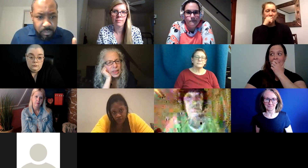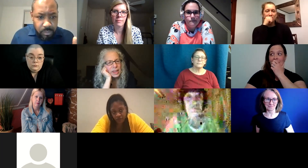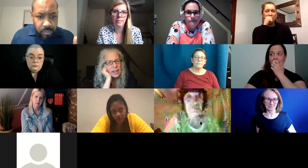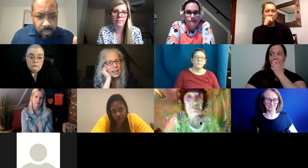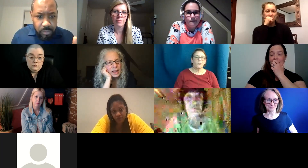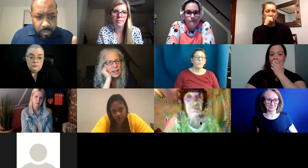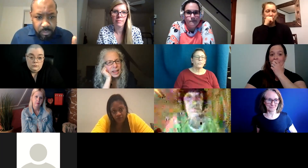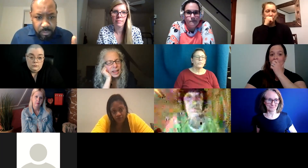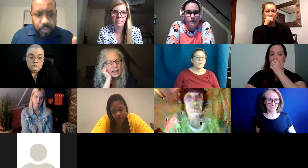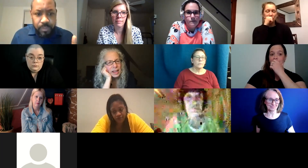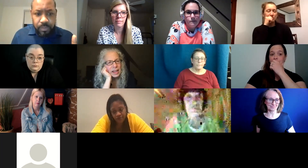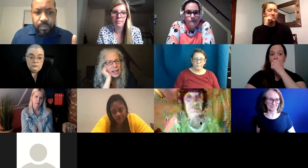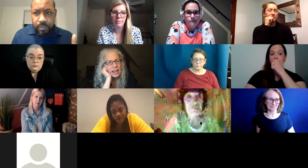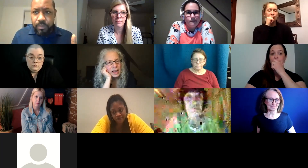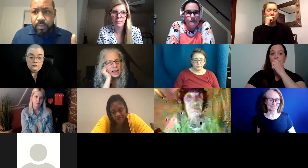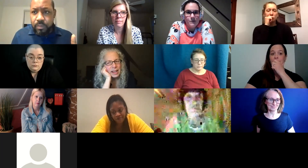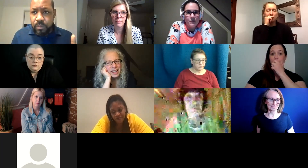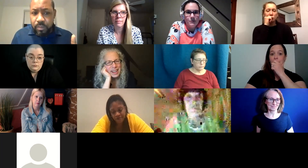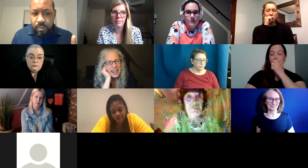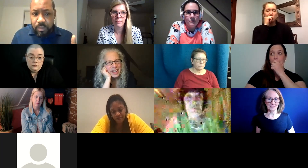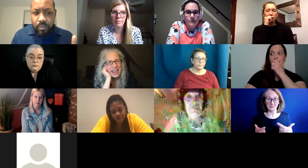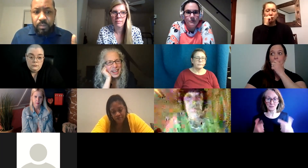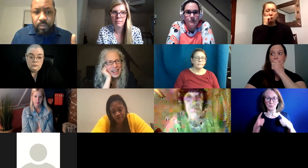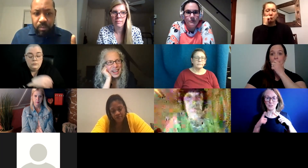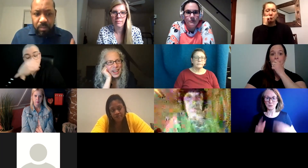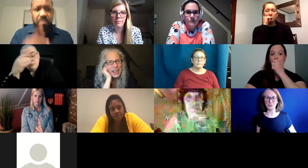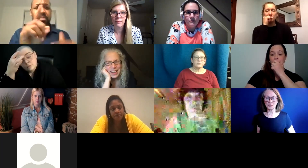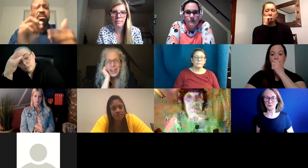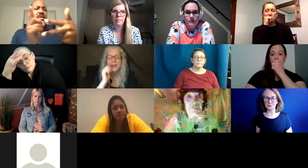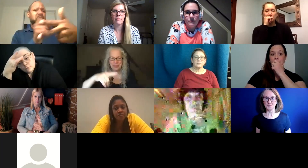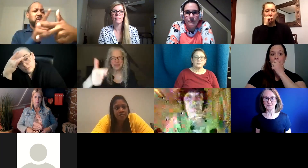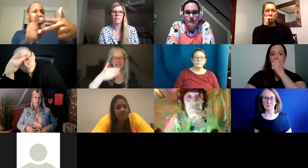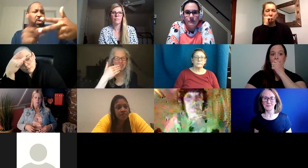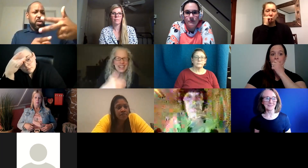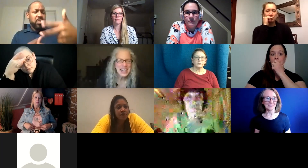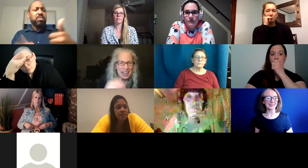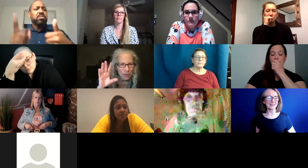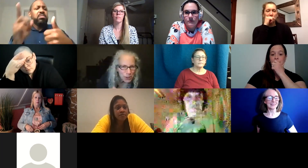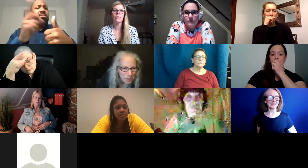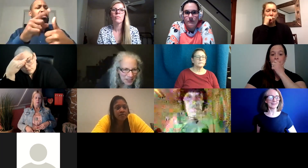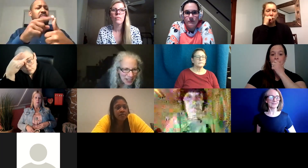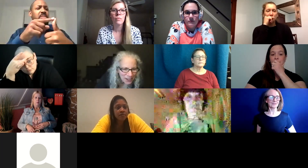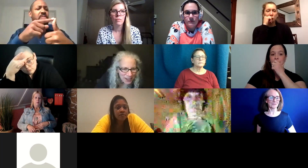We can switch, Joan. and I'll reduce my video.